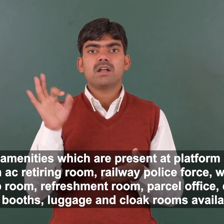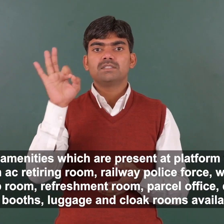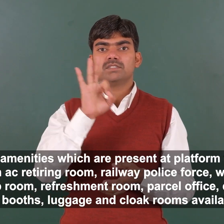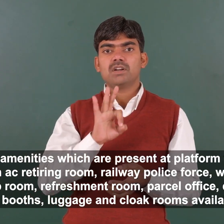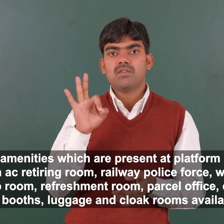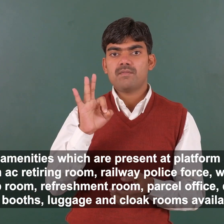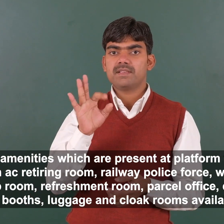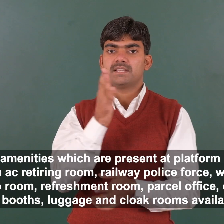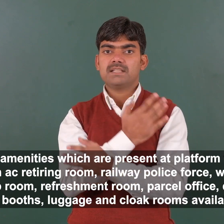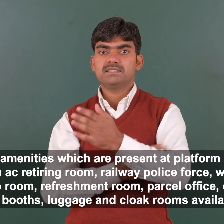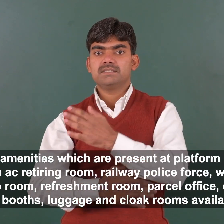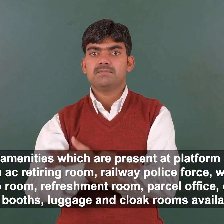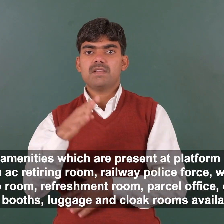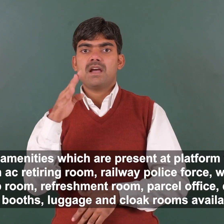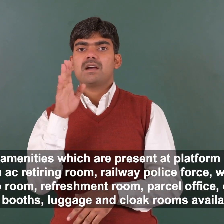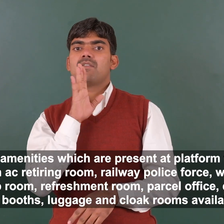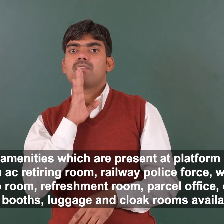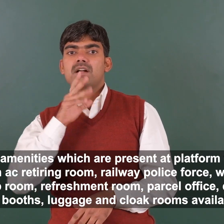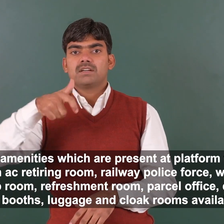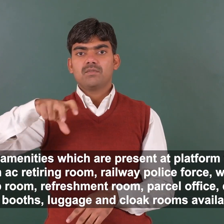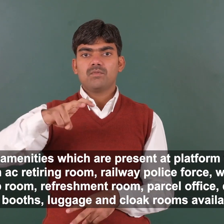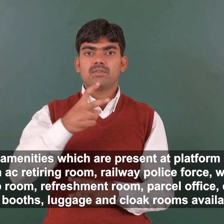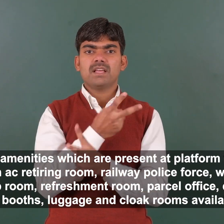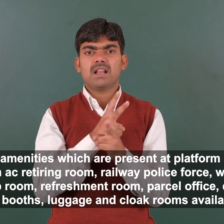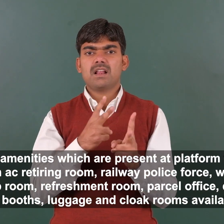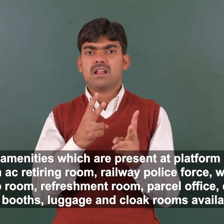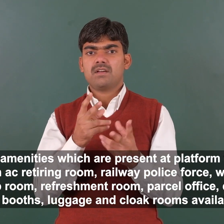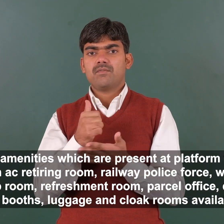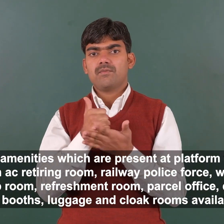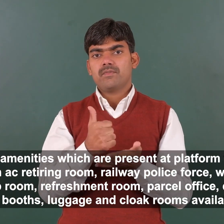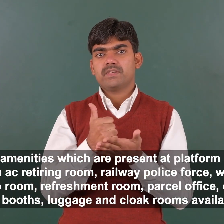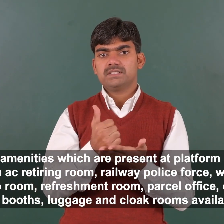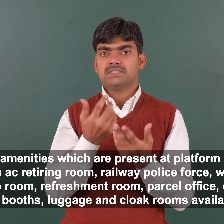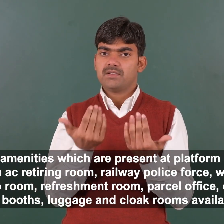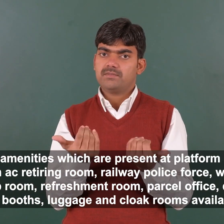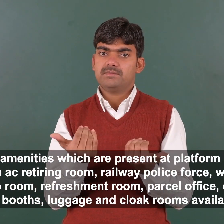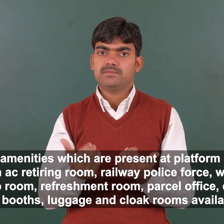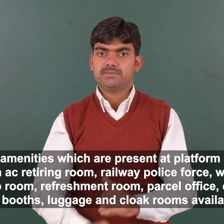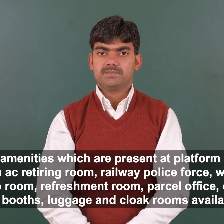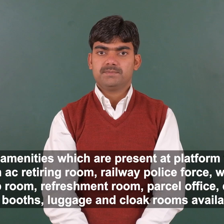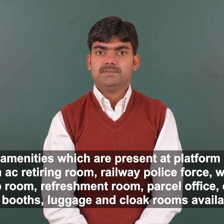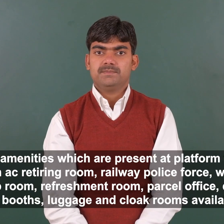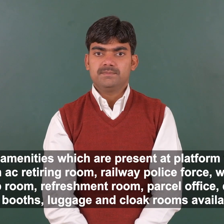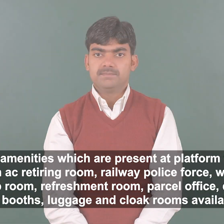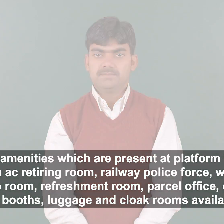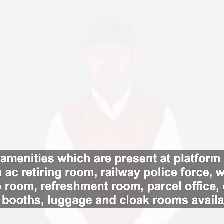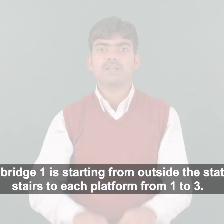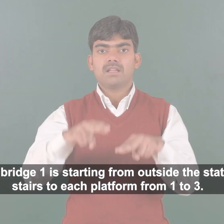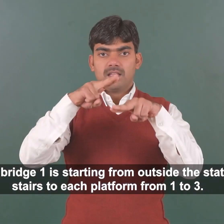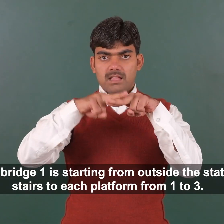refreshment room, parcel office, Divyang water booths, luggage and cloakrooms.